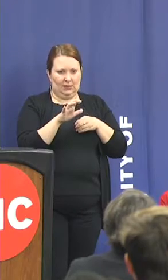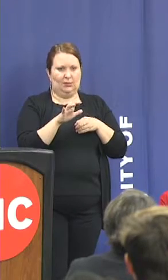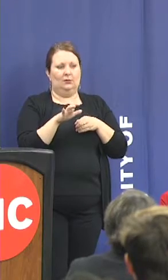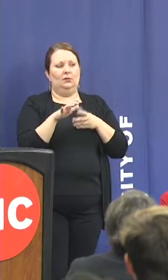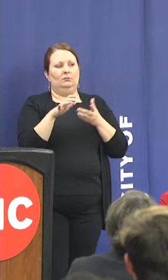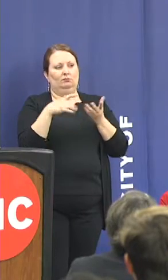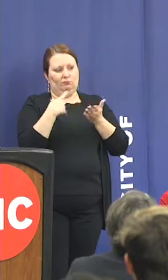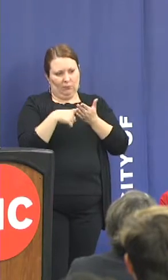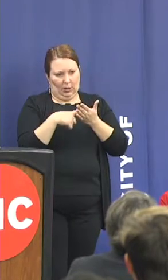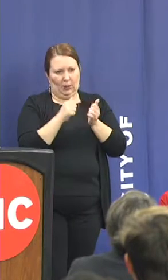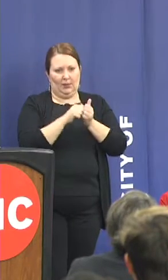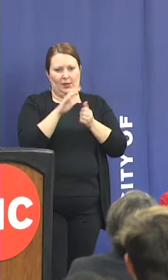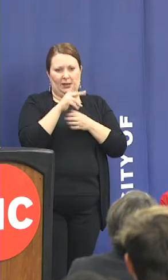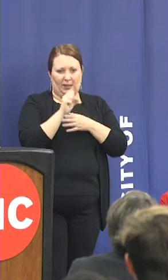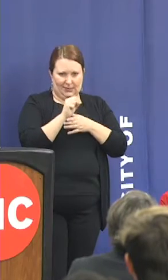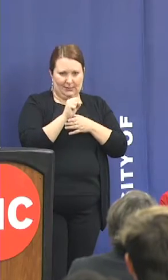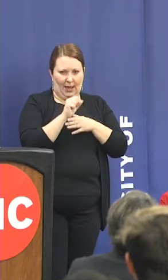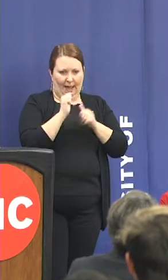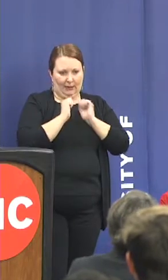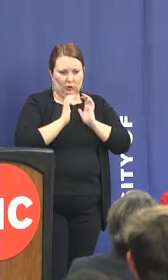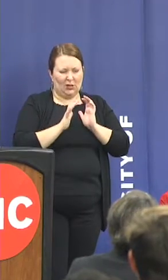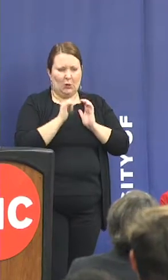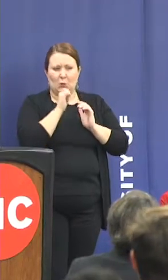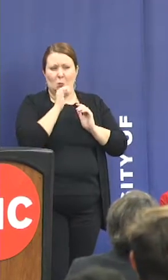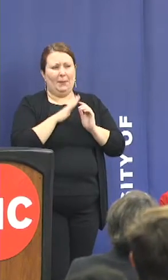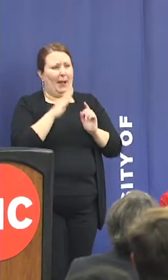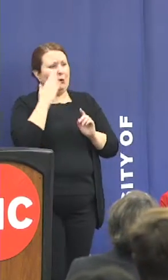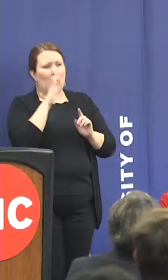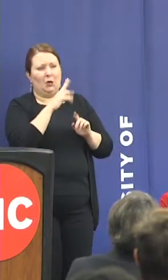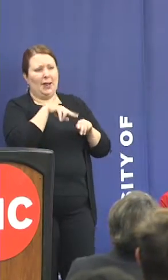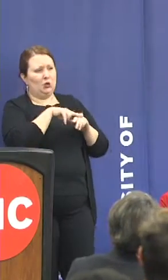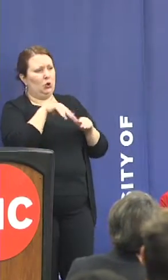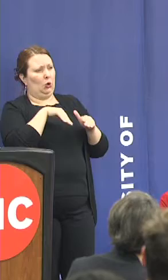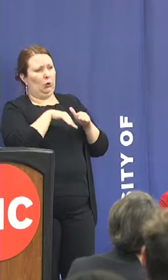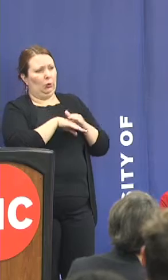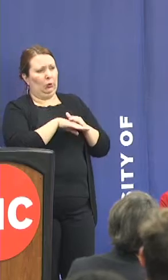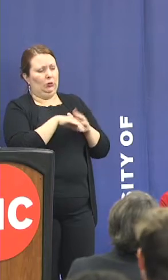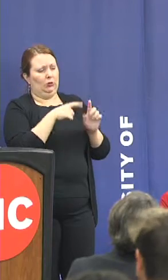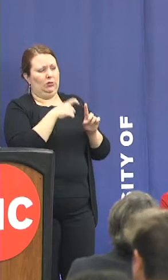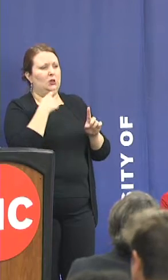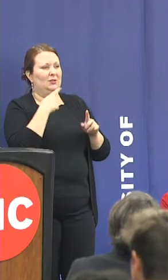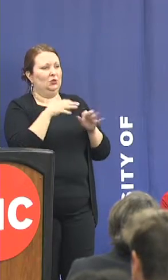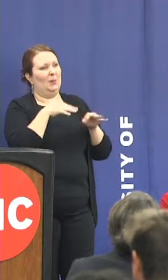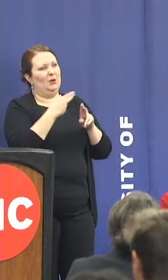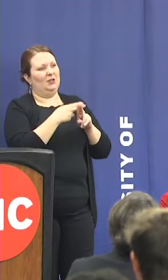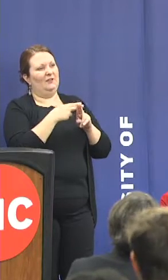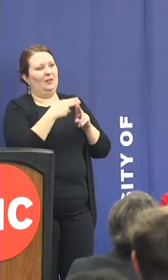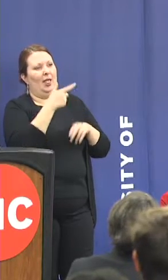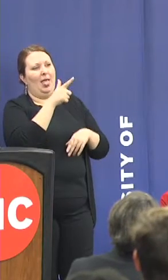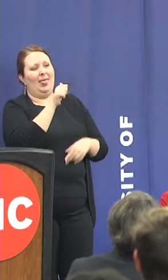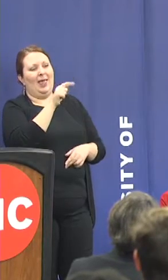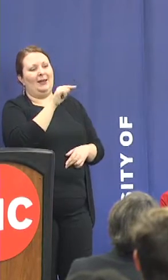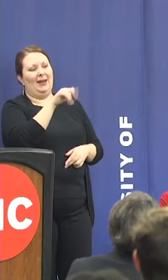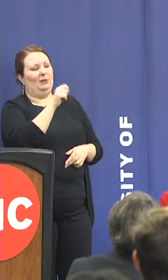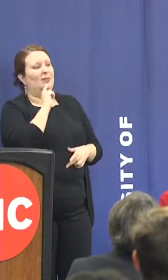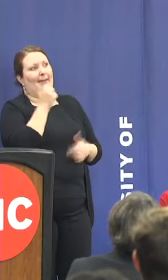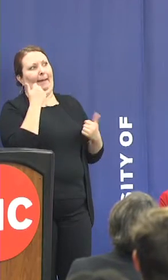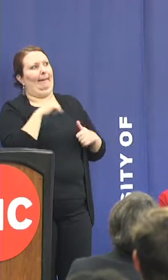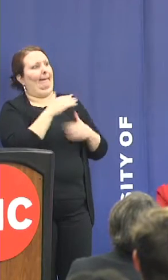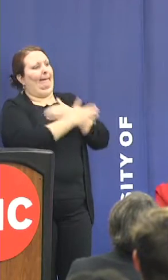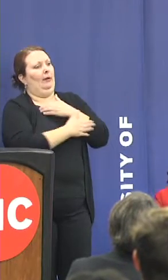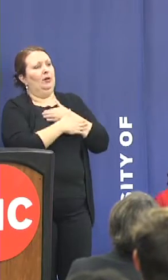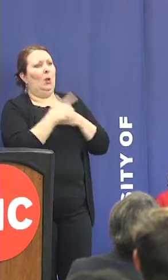forth. And I had a woman in the audience, I don't know what her national origin was, she described herself as Latina, she could have been from any country,